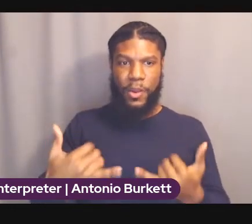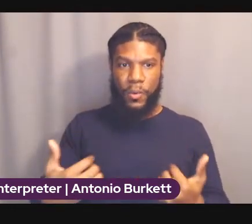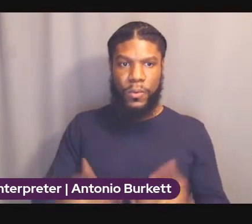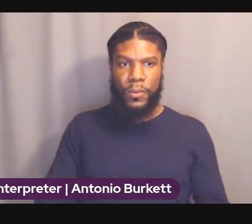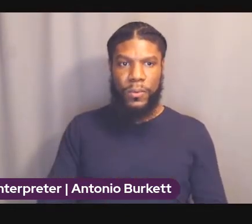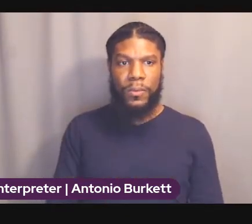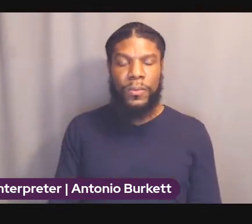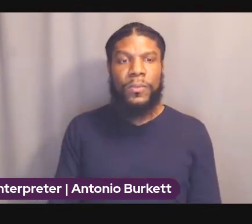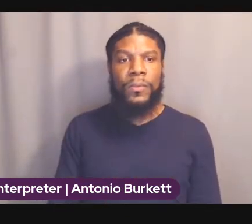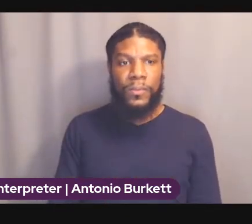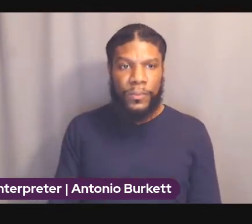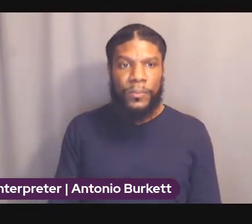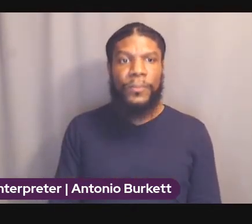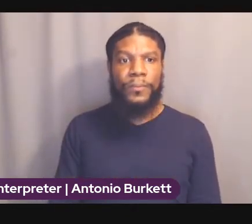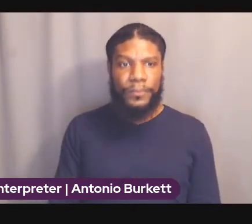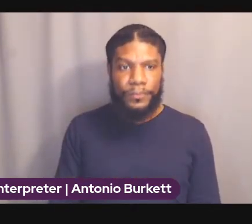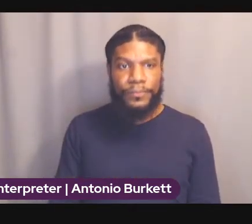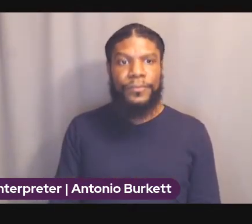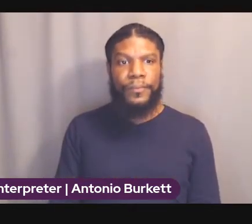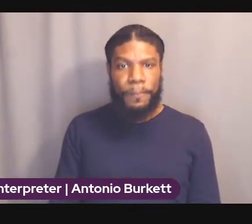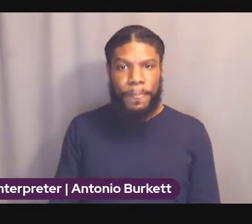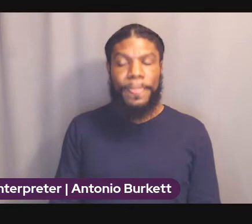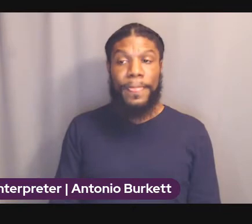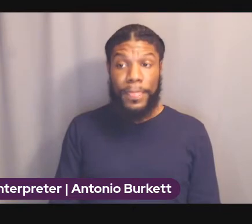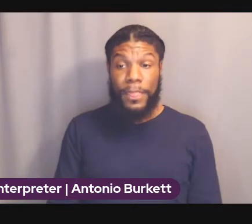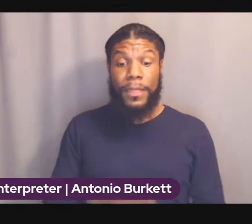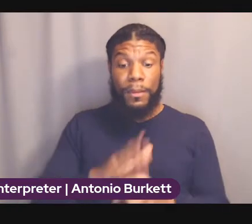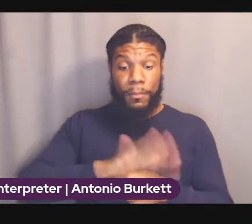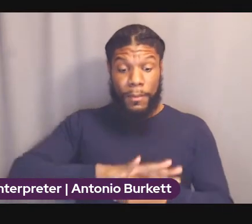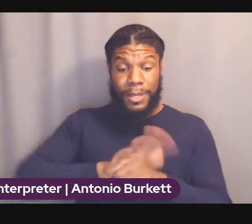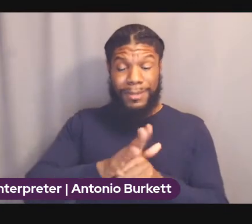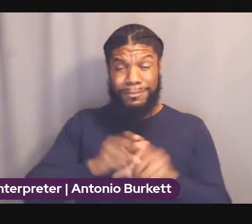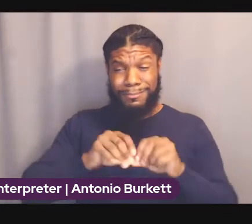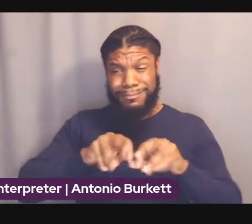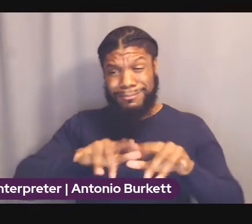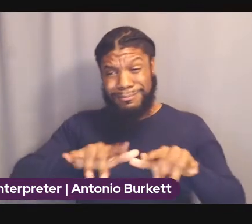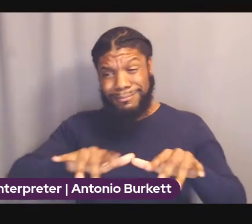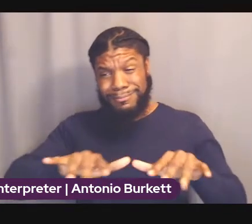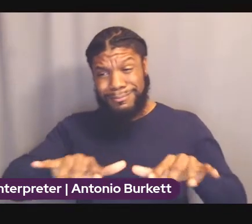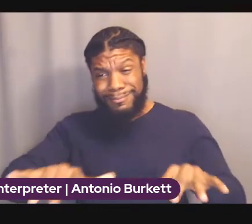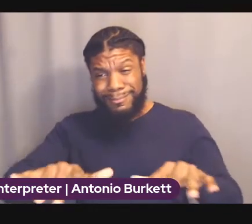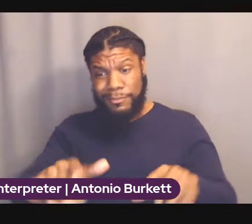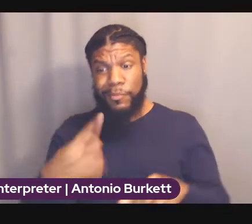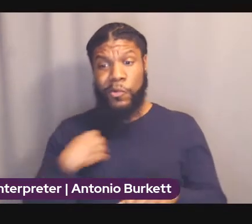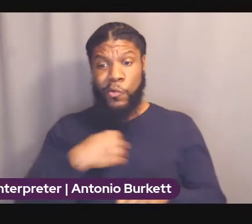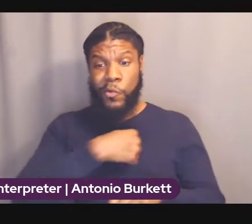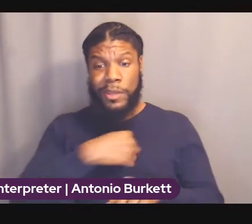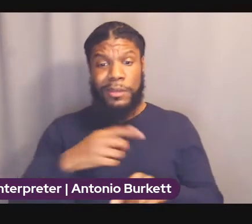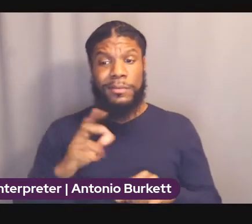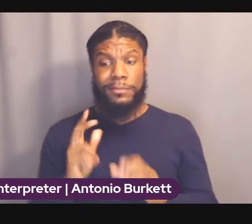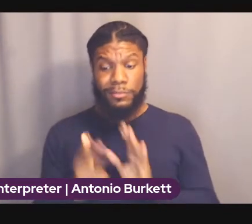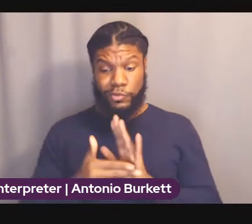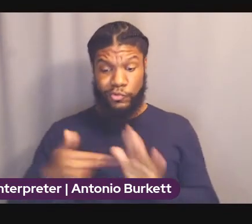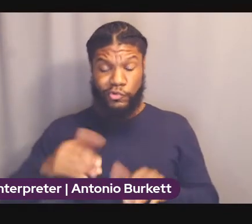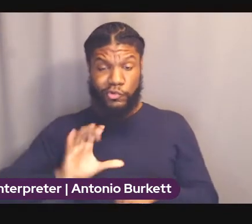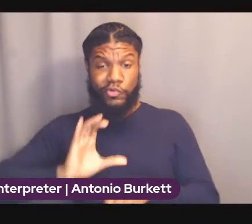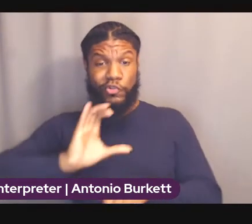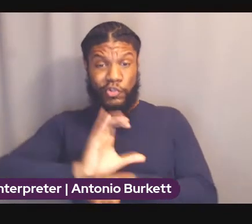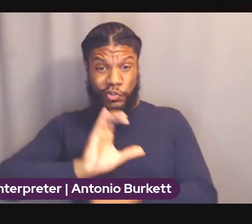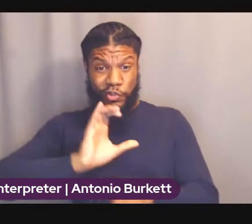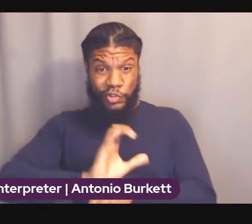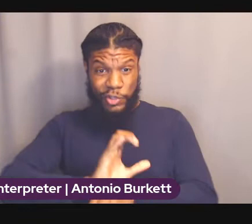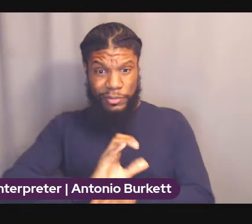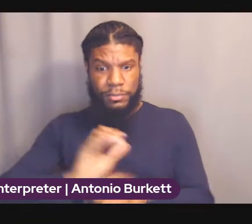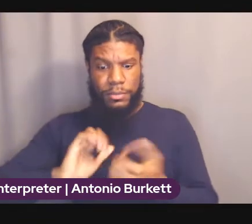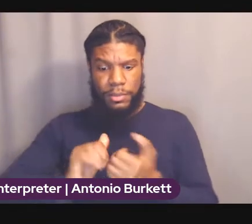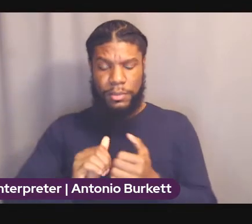as the church in post-pandemic ministry, to engage as the church in the 21st